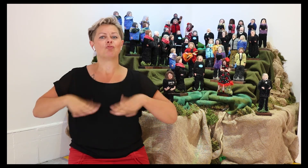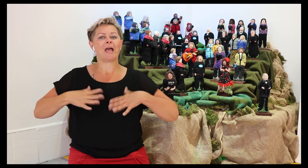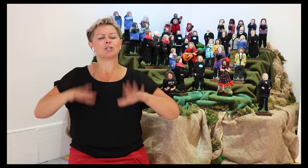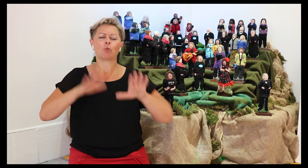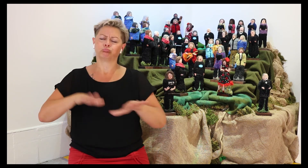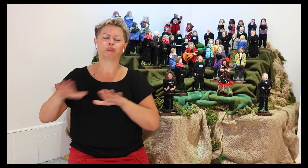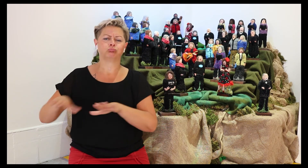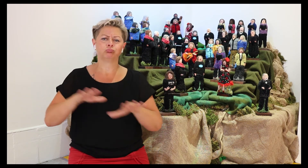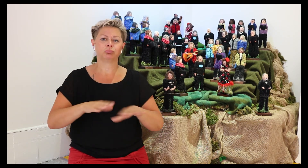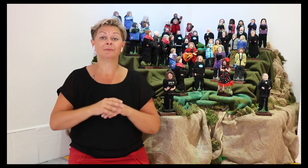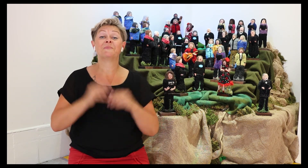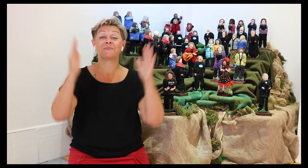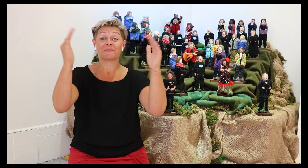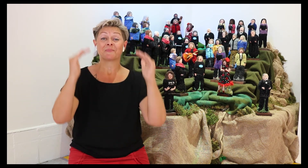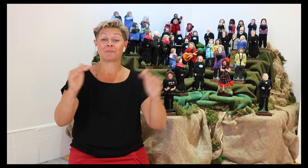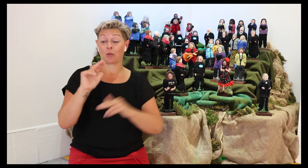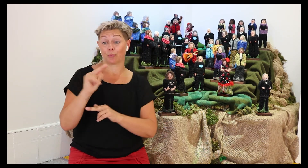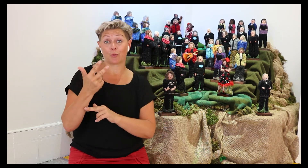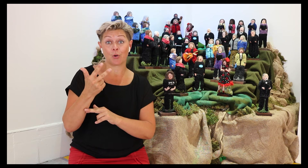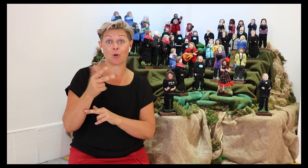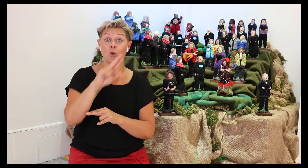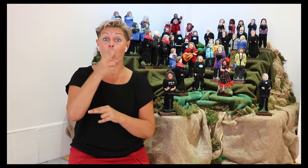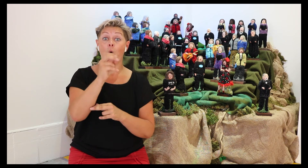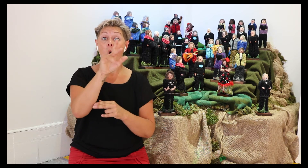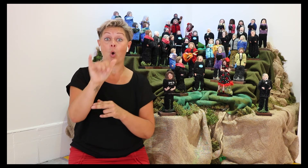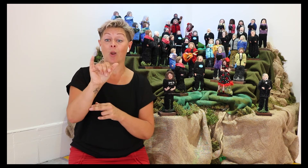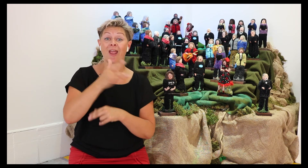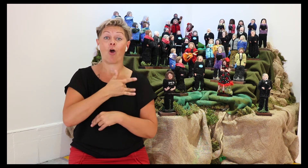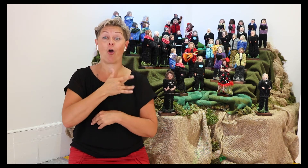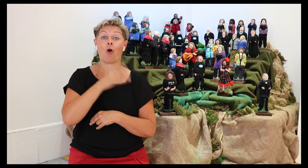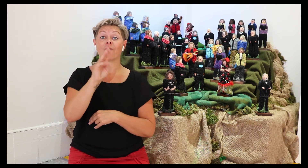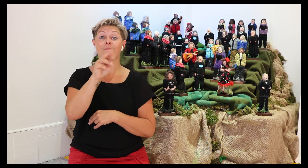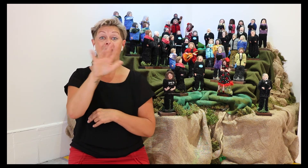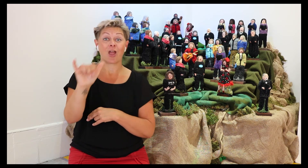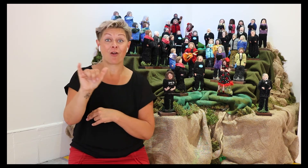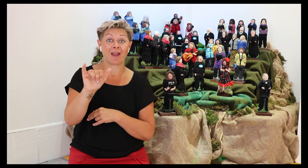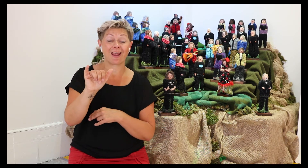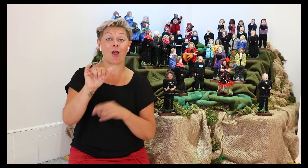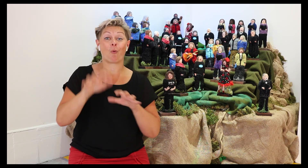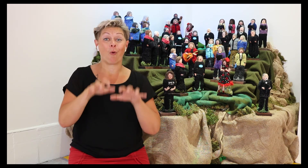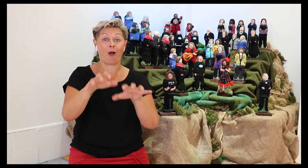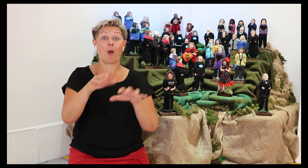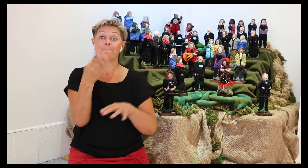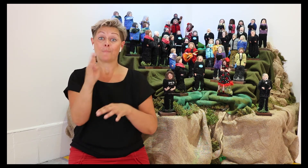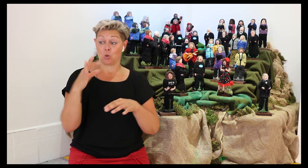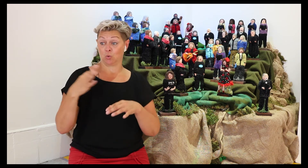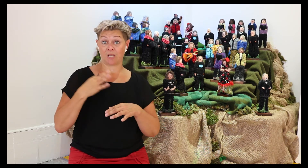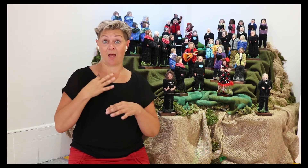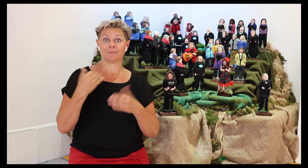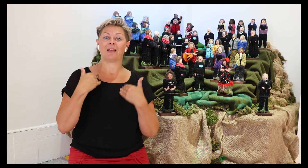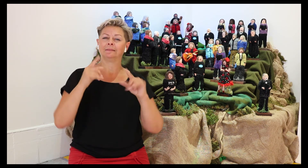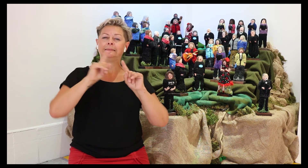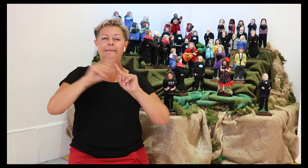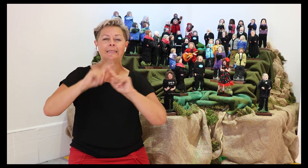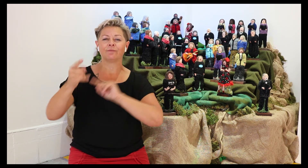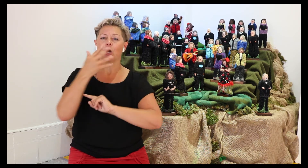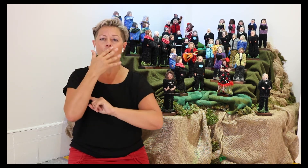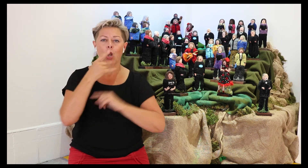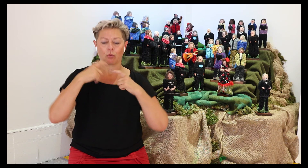attire. The third row features the Holy Heart of Mary Alumni Choir in their blue tops with multicolored velour